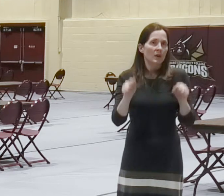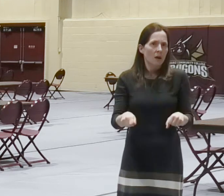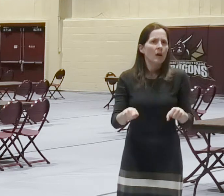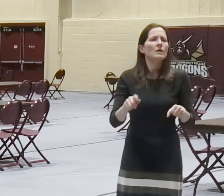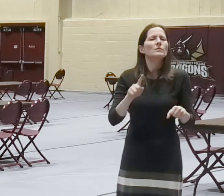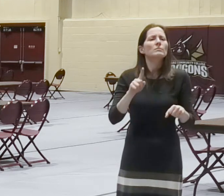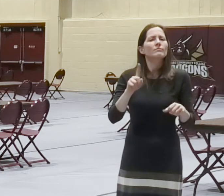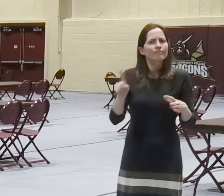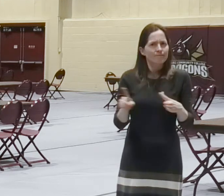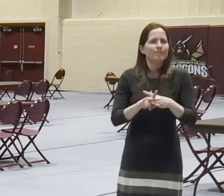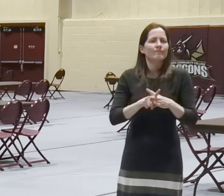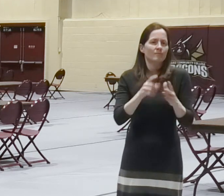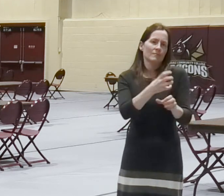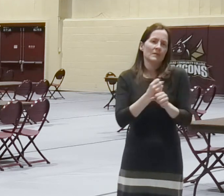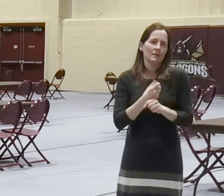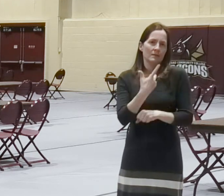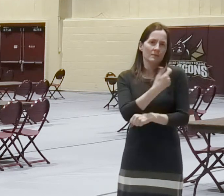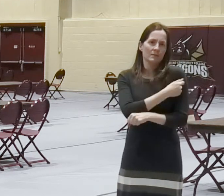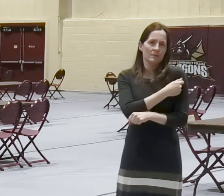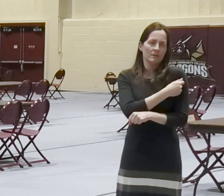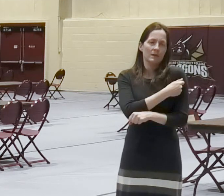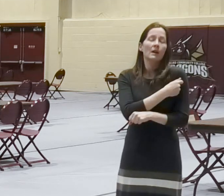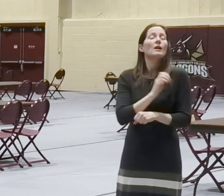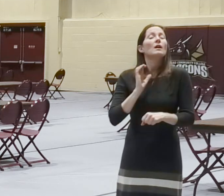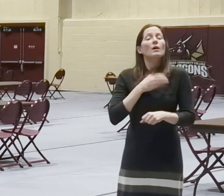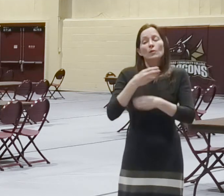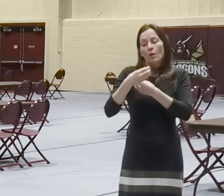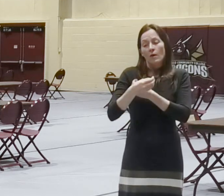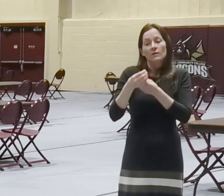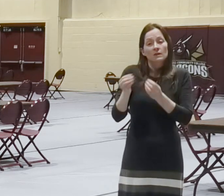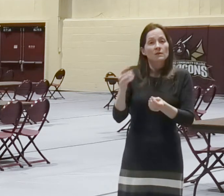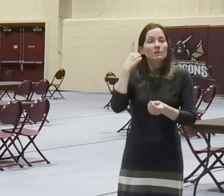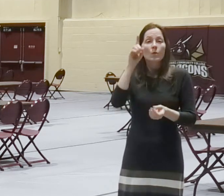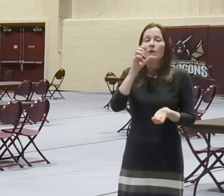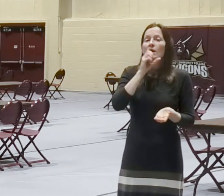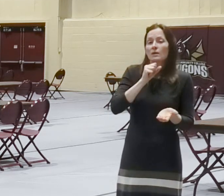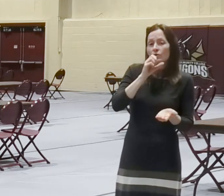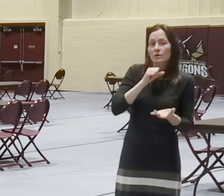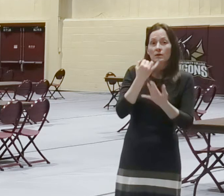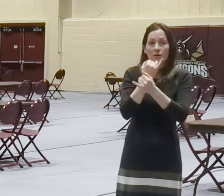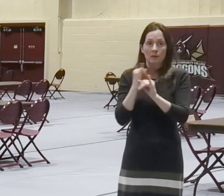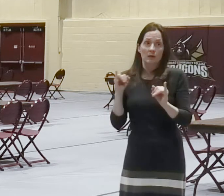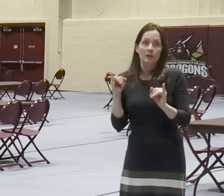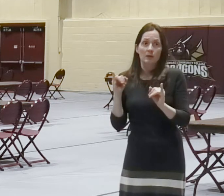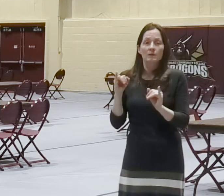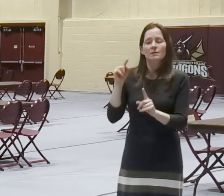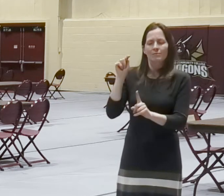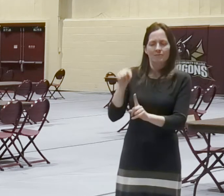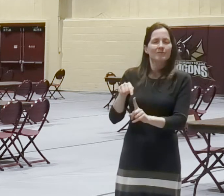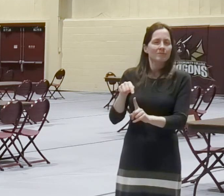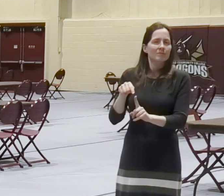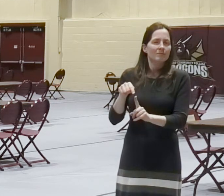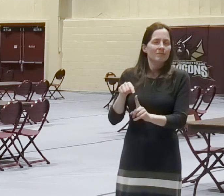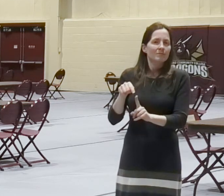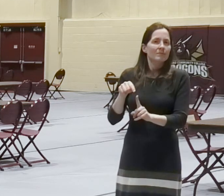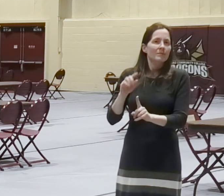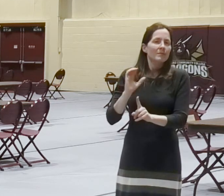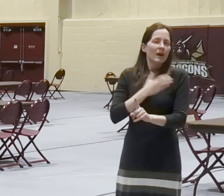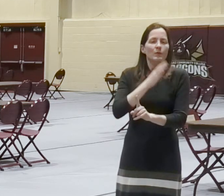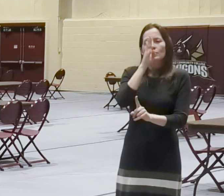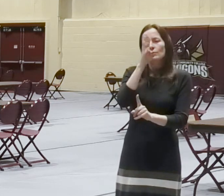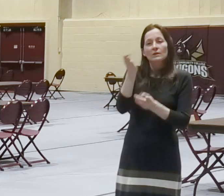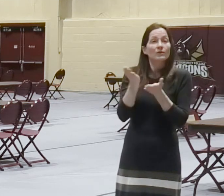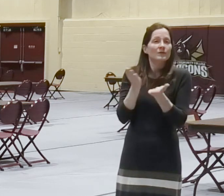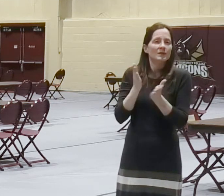vaccination. Our Office of Aging and Independence remains our direct service provider